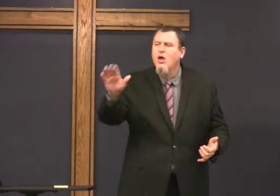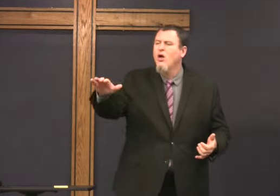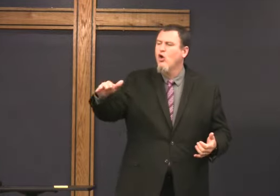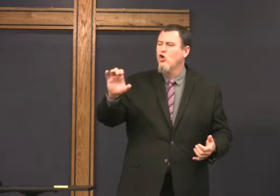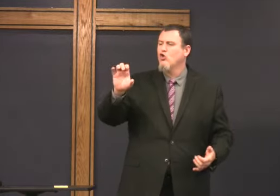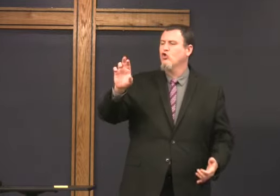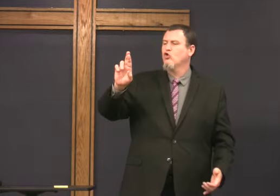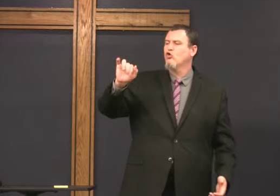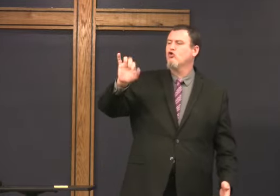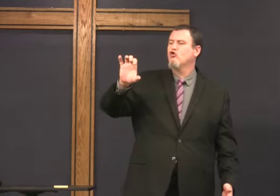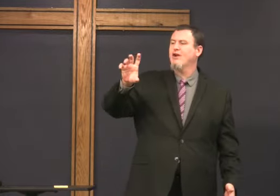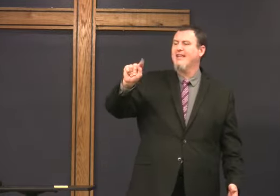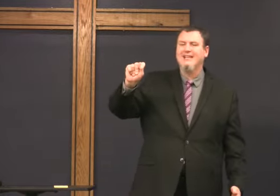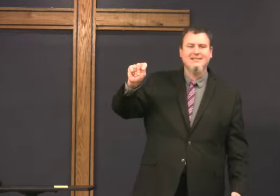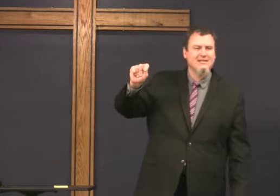And I said, hey, you want to play?